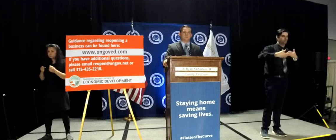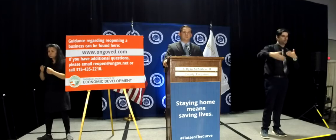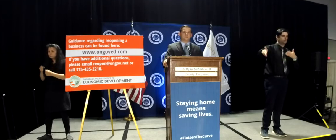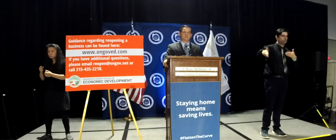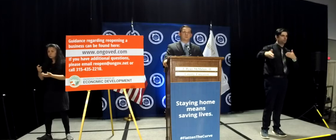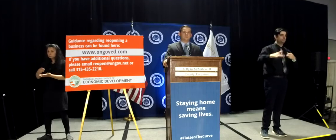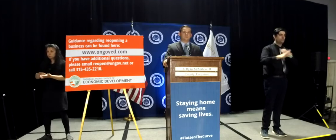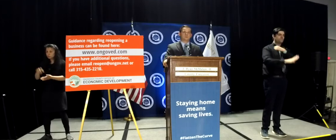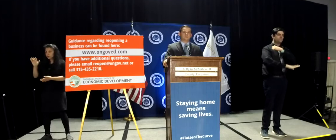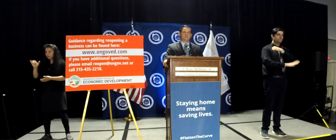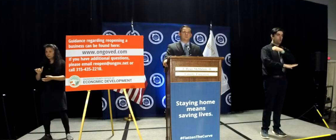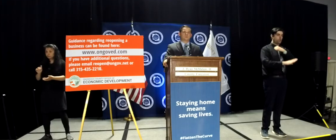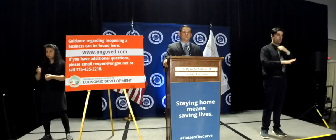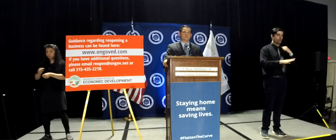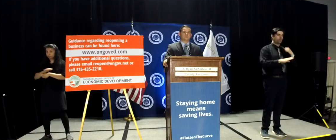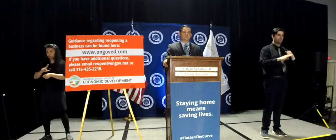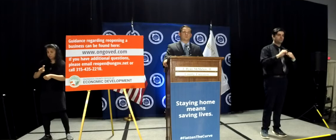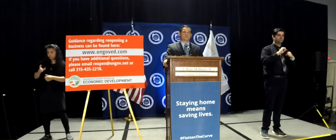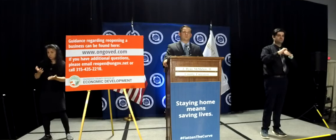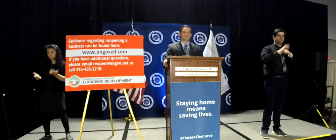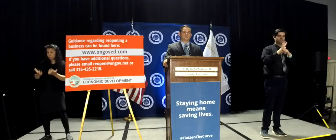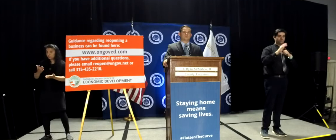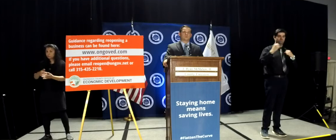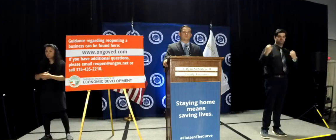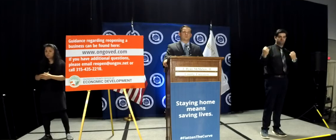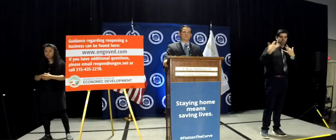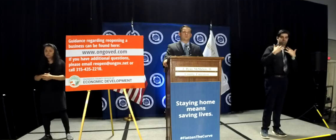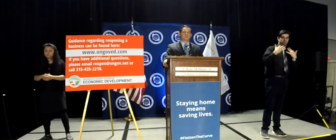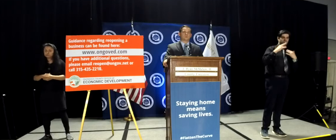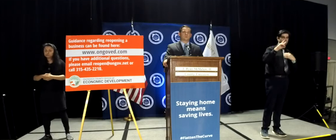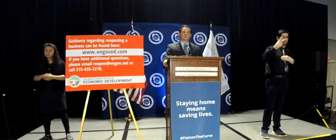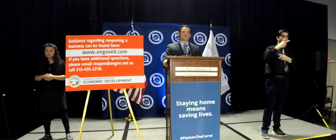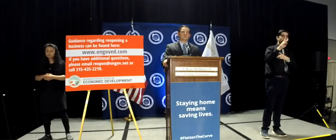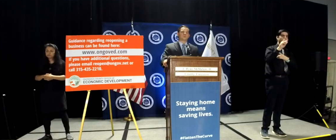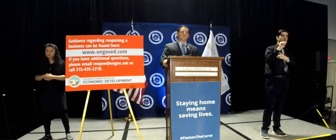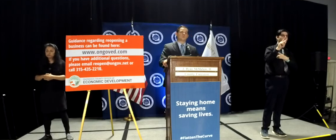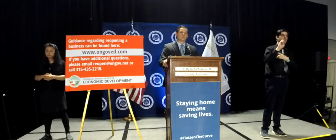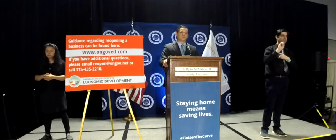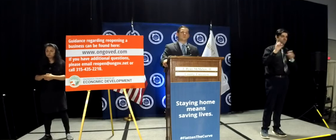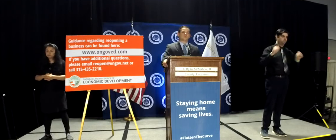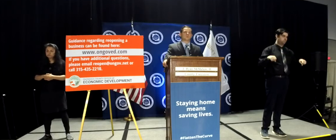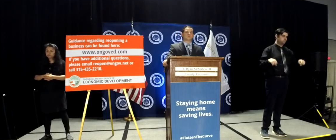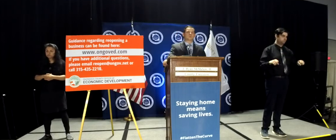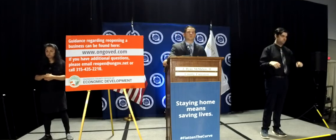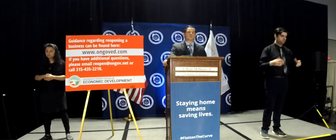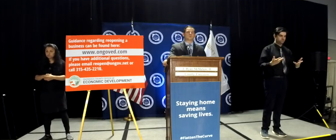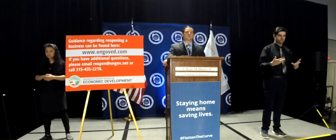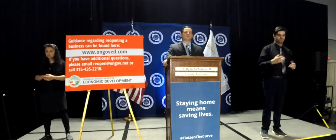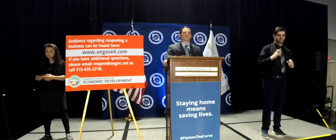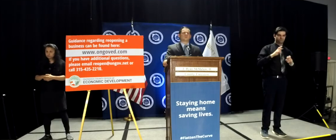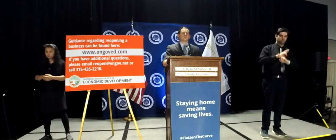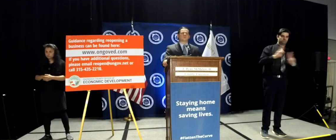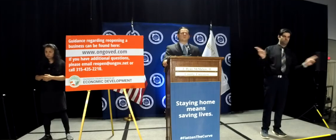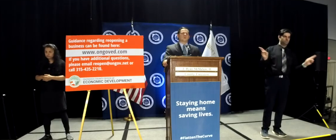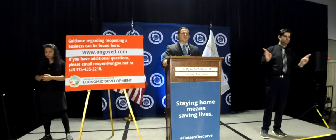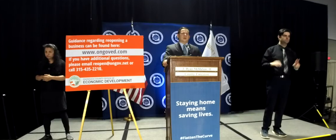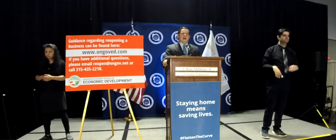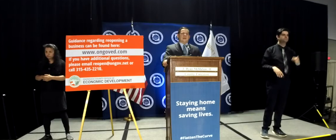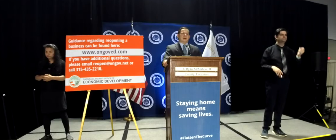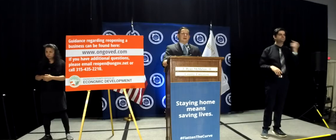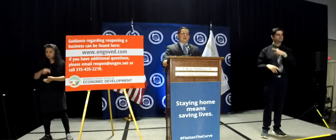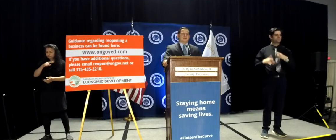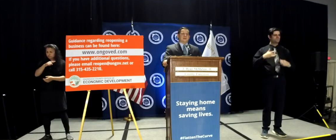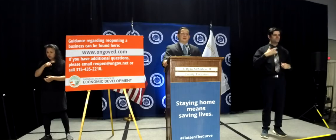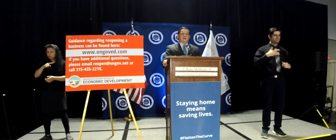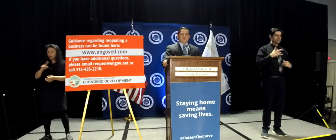the benefit of the doubt today, it seems. Other leaders hadn't overnight. Do you feel that trust in him is eroding?